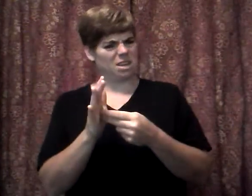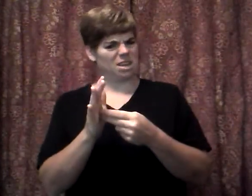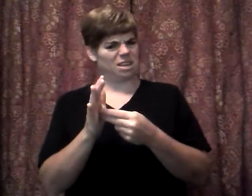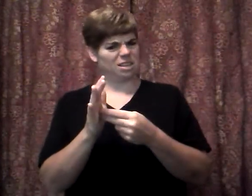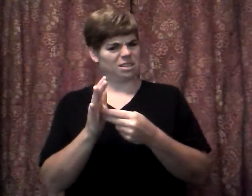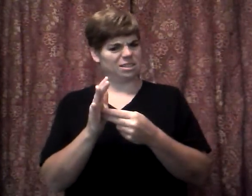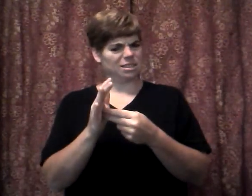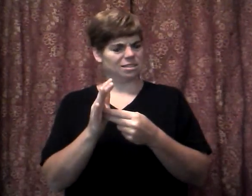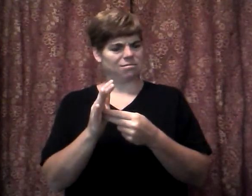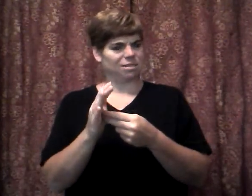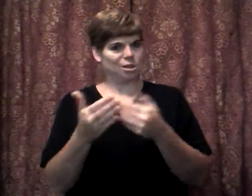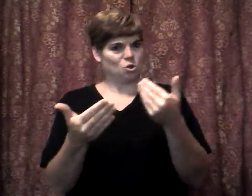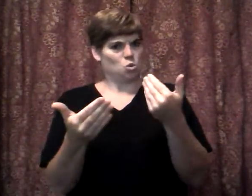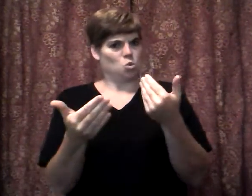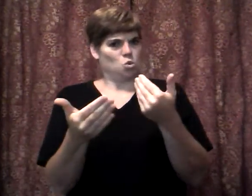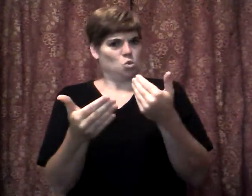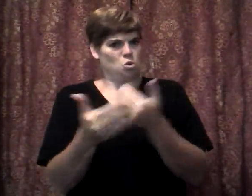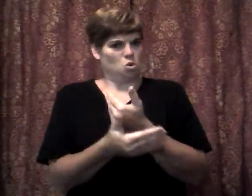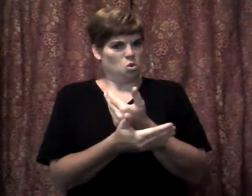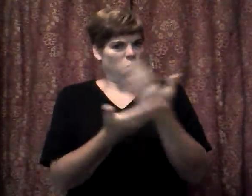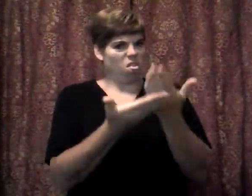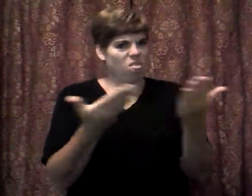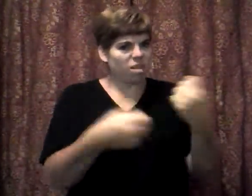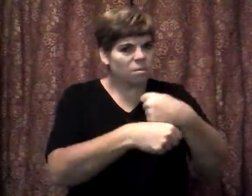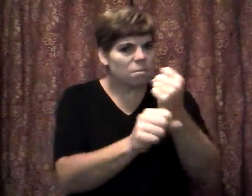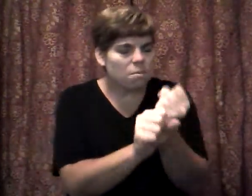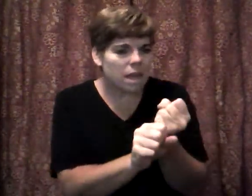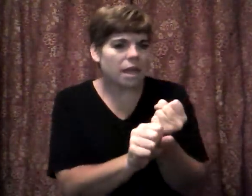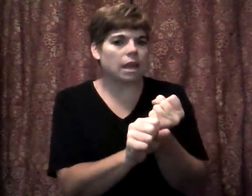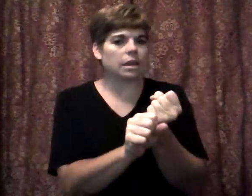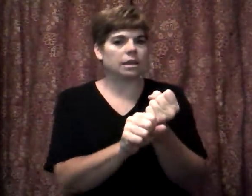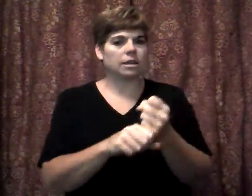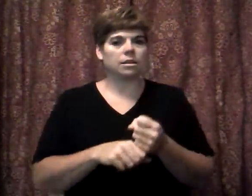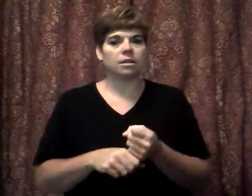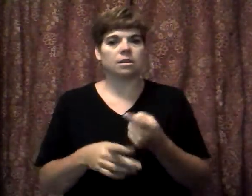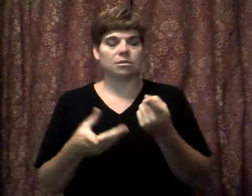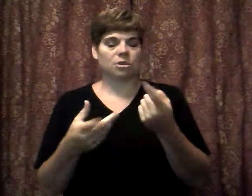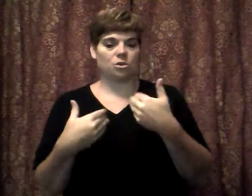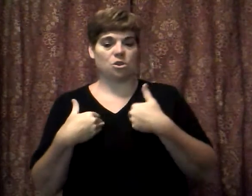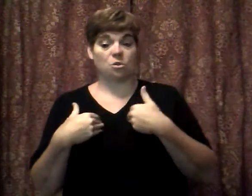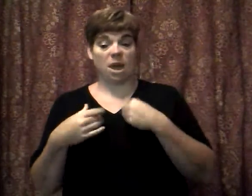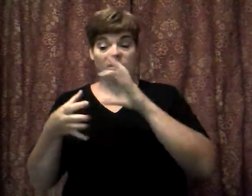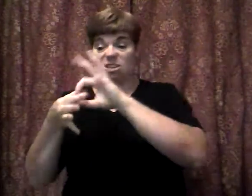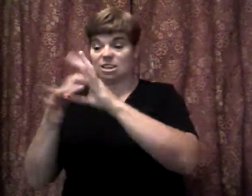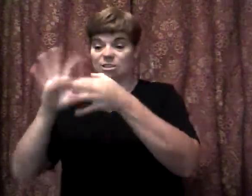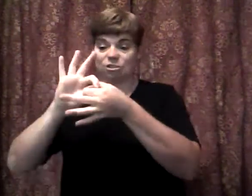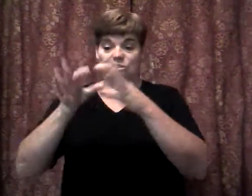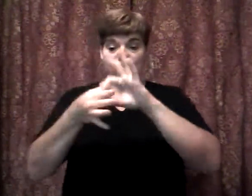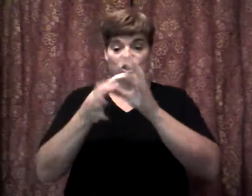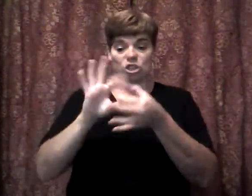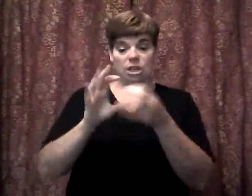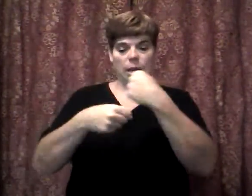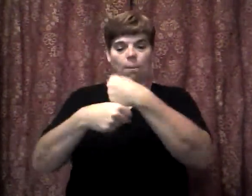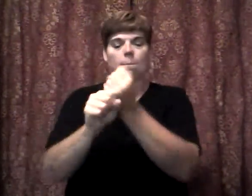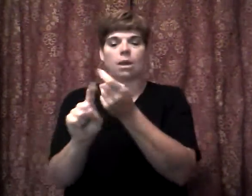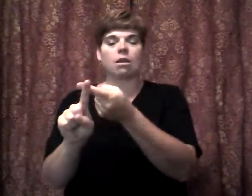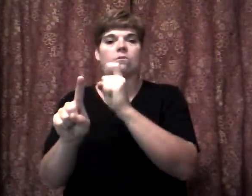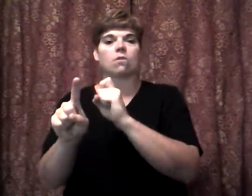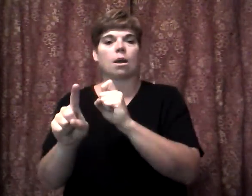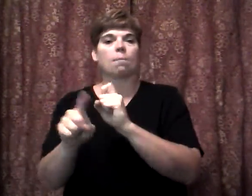ice cream is actually created or formed. Okay? You have this iron chain. Okay? Now, if you were to